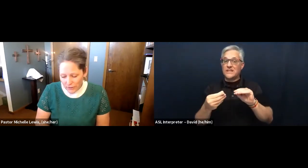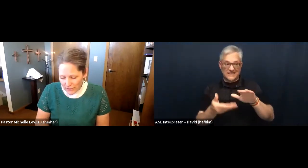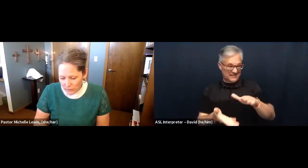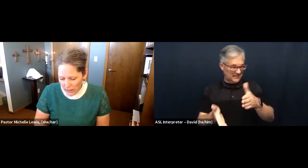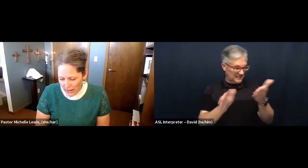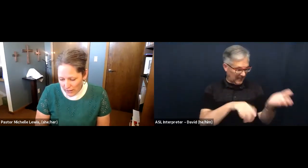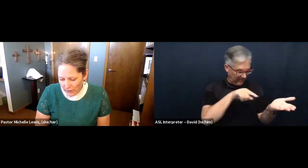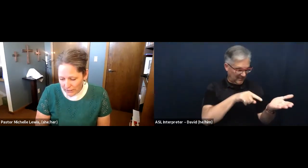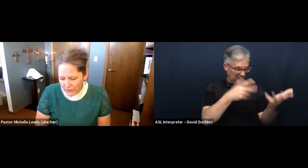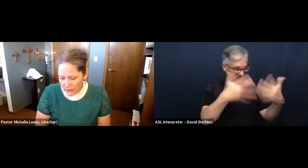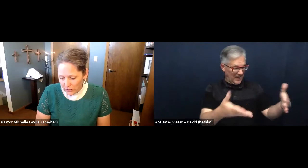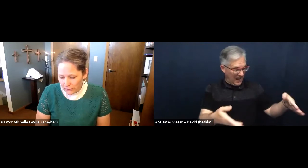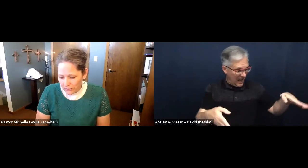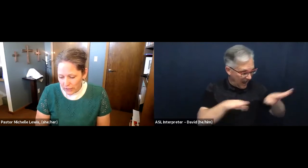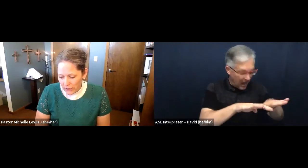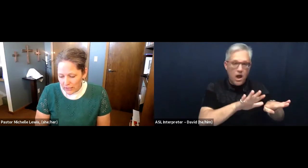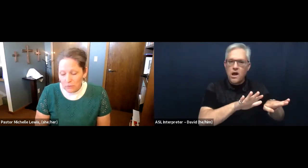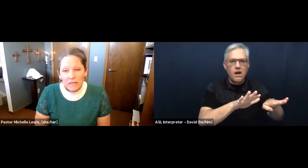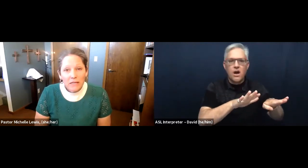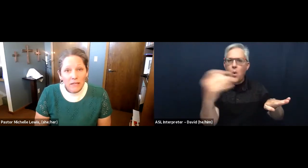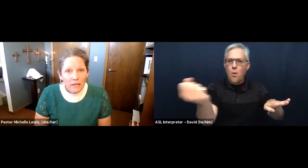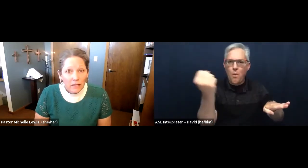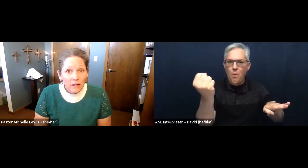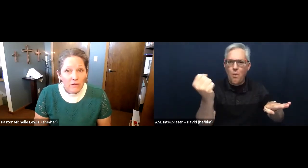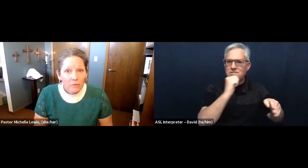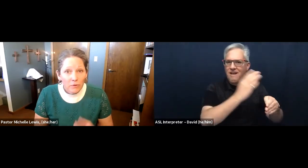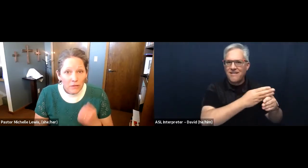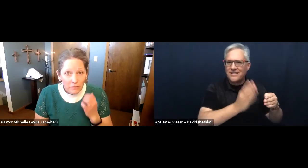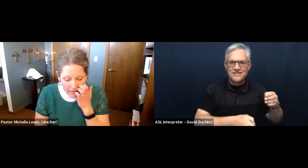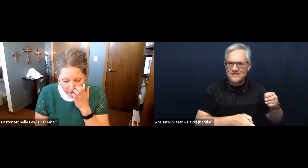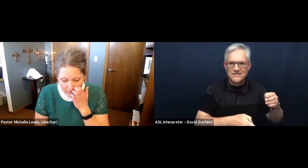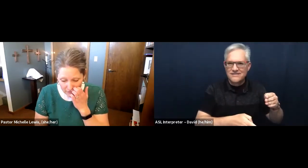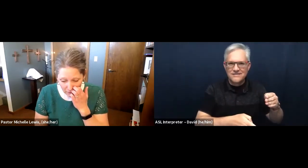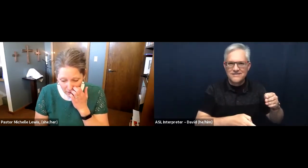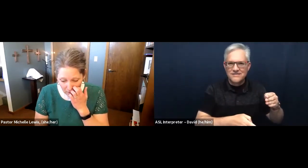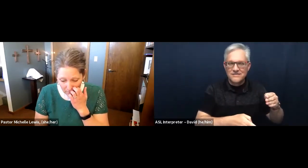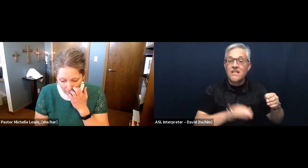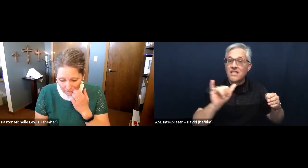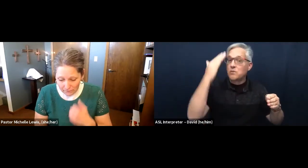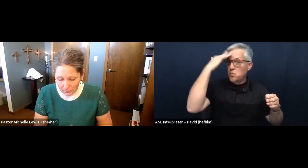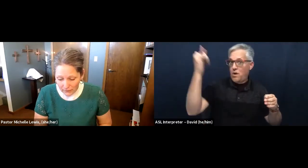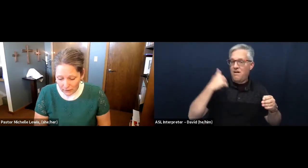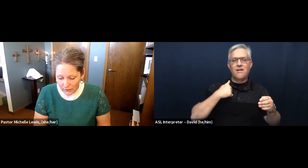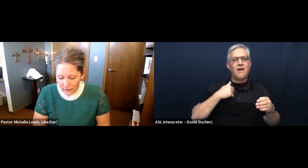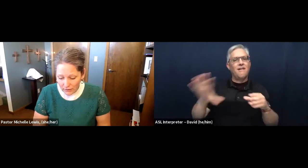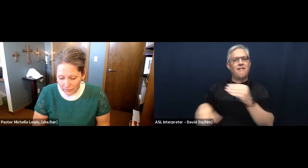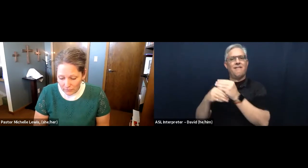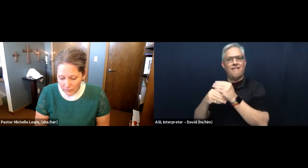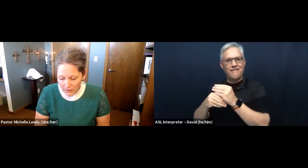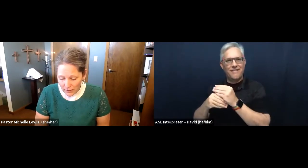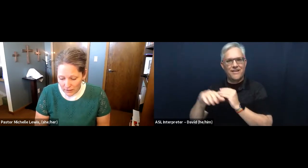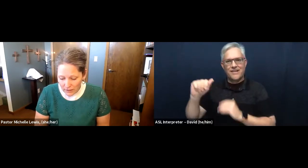And so this is why I wanted to include the beginning of the book of Acts as well.